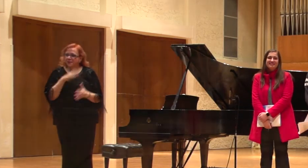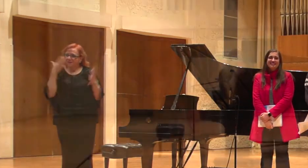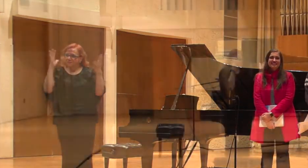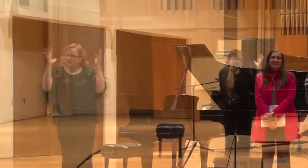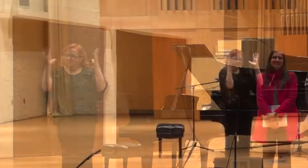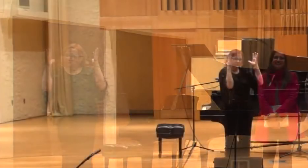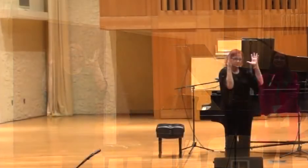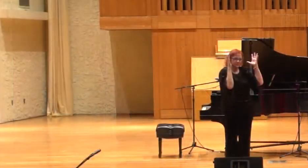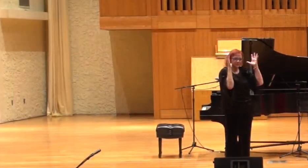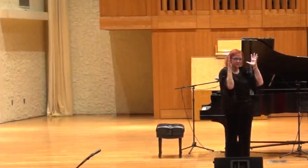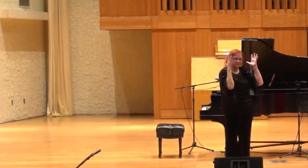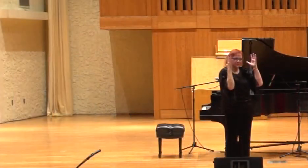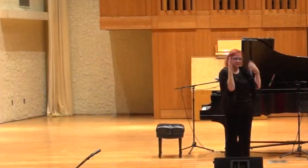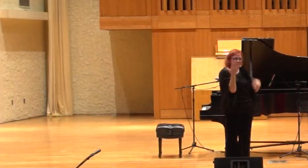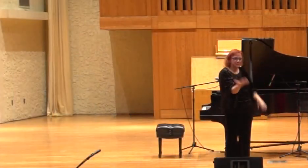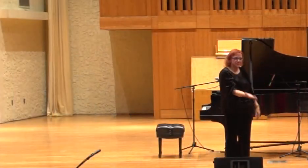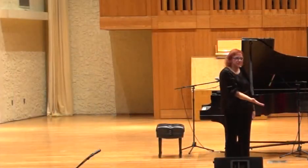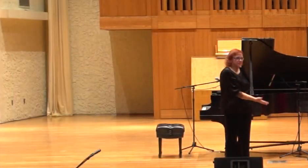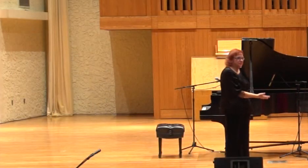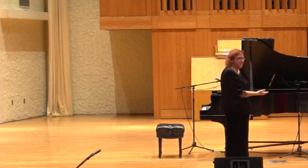round of applause.